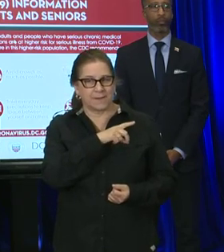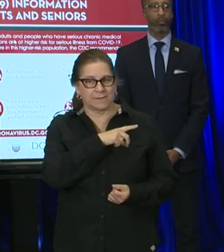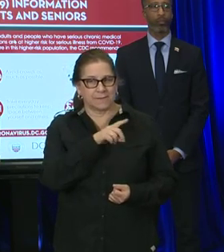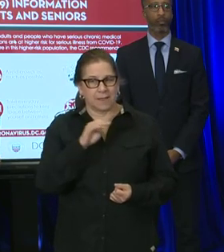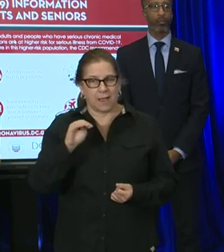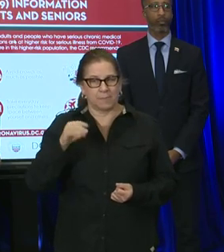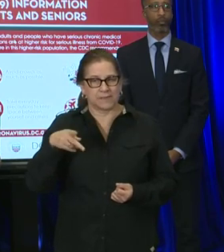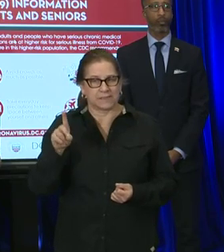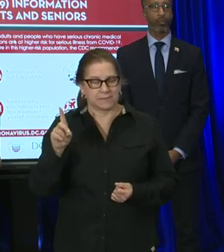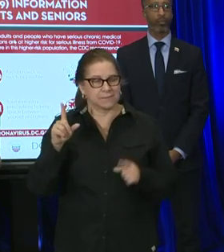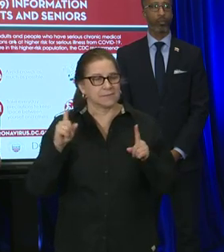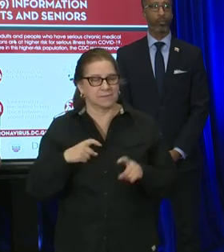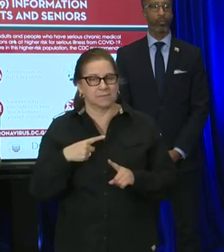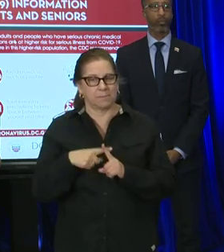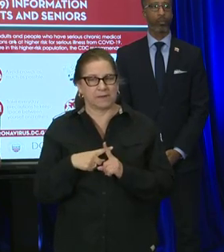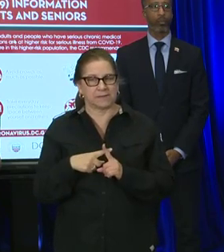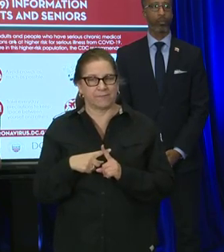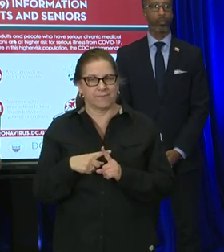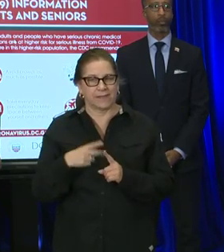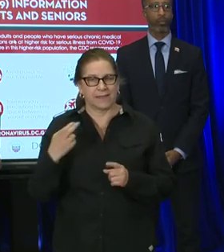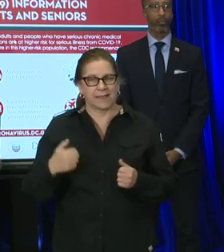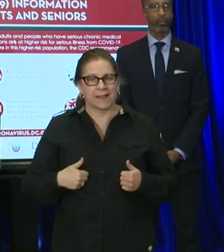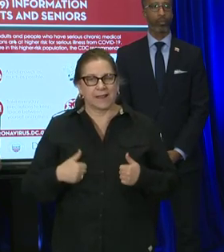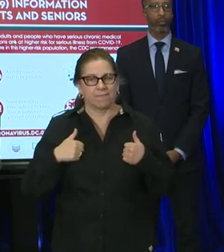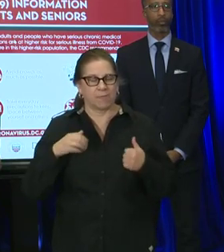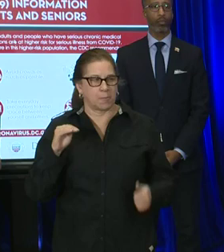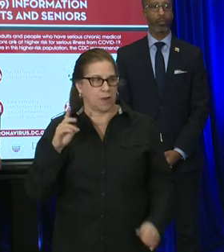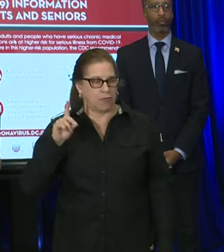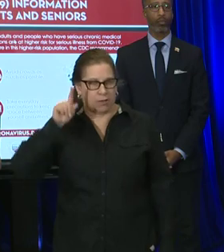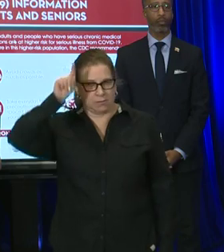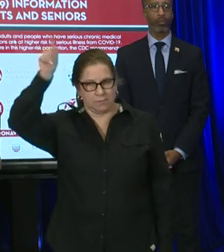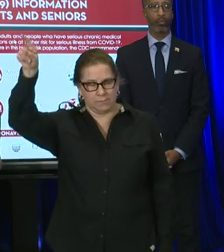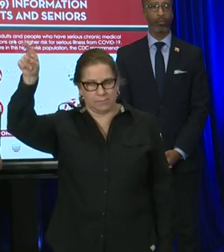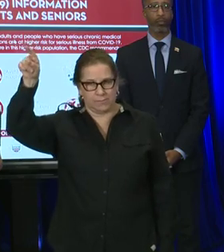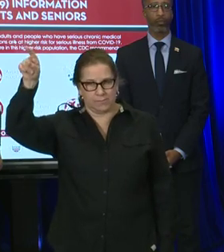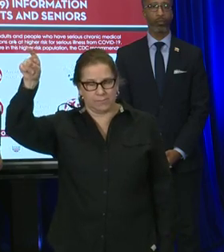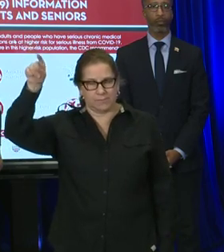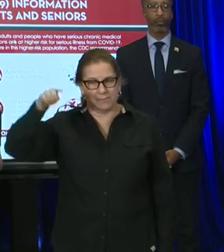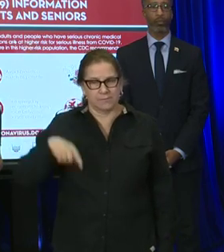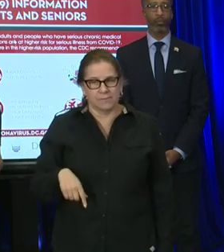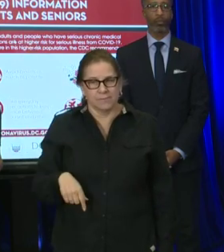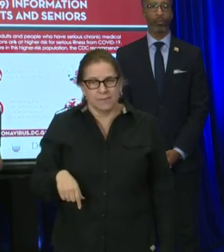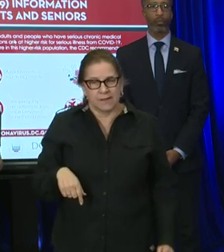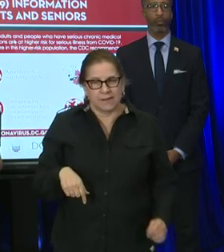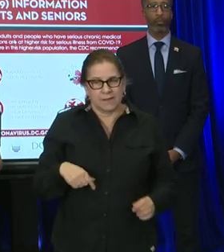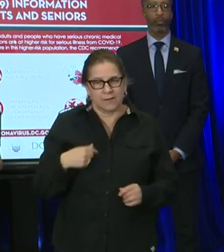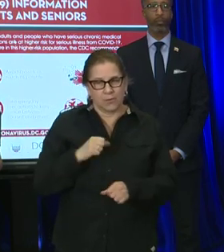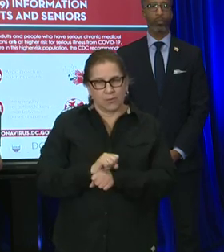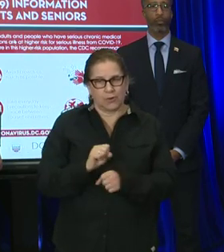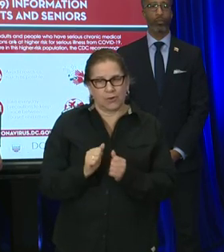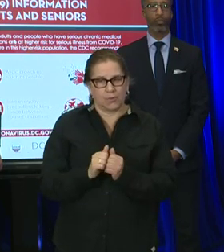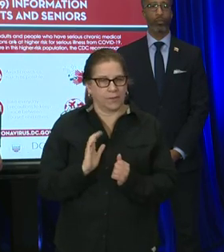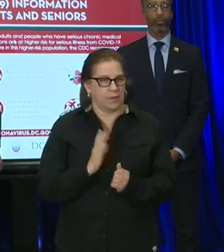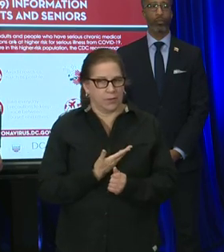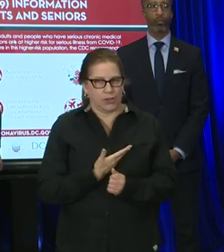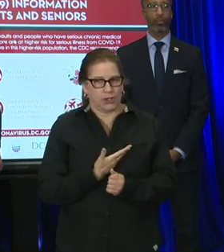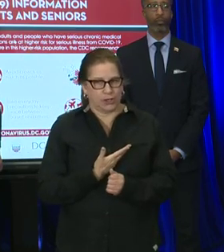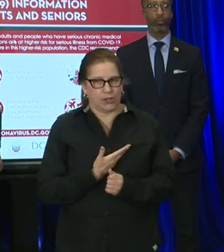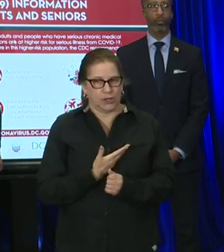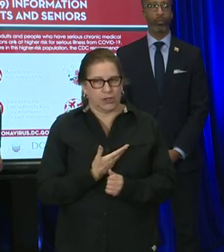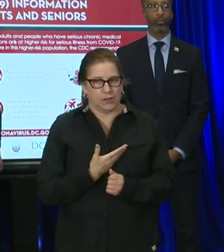Maryland resident, and we will work with our internal protocol for tracing for our